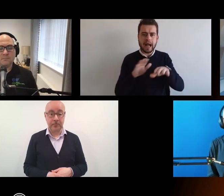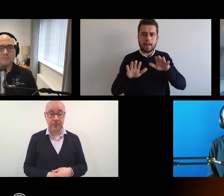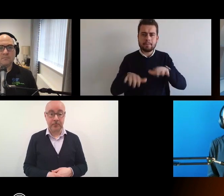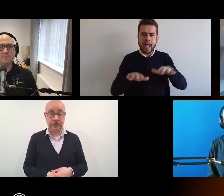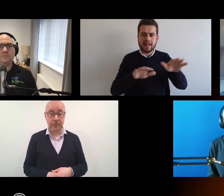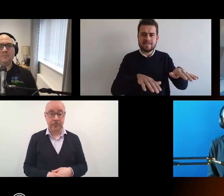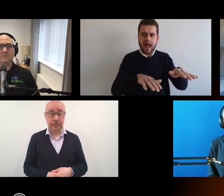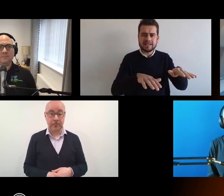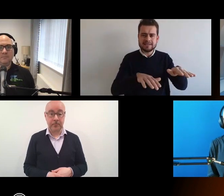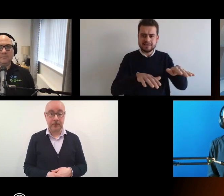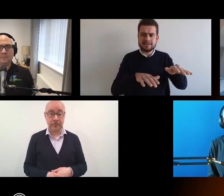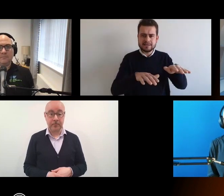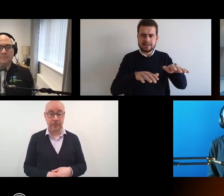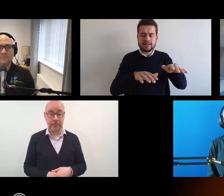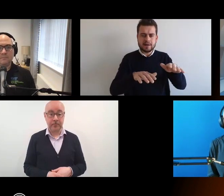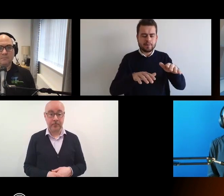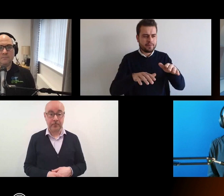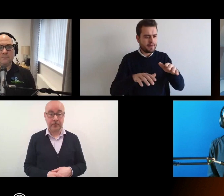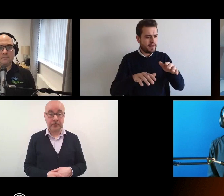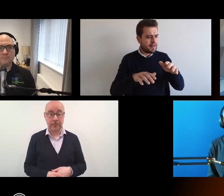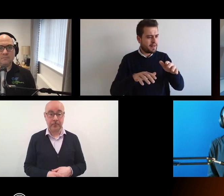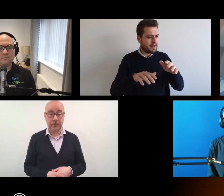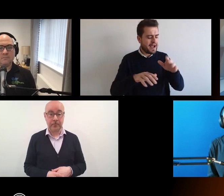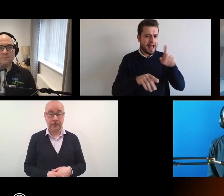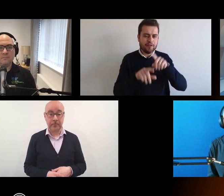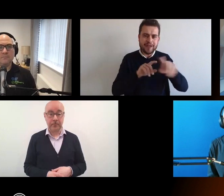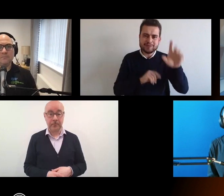we had a concert in Belfast.